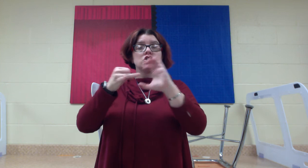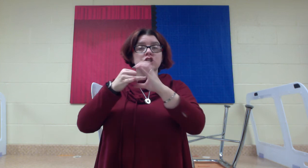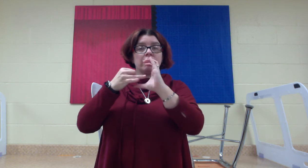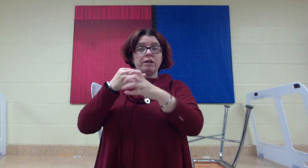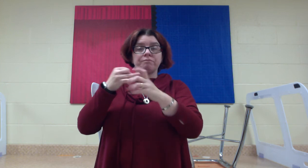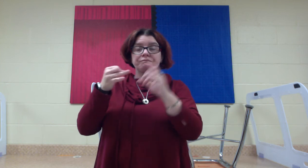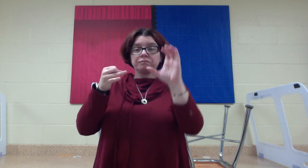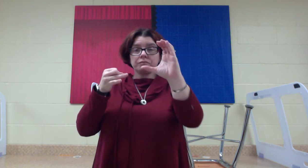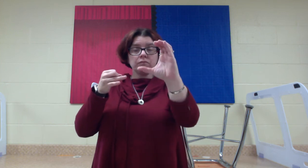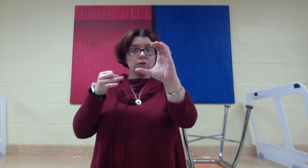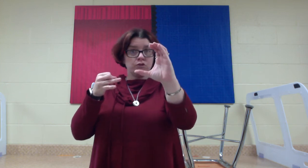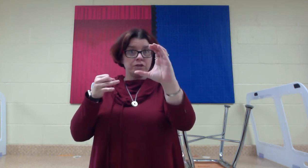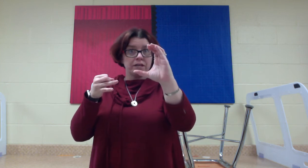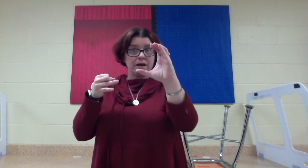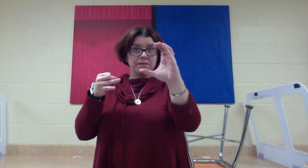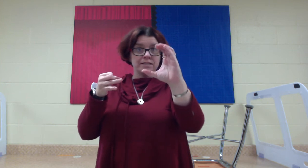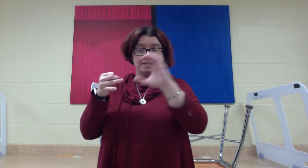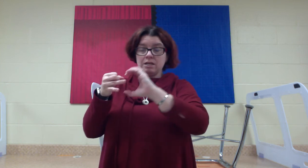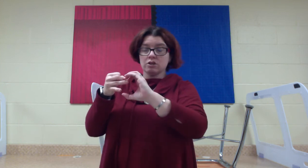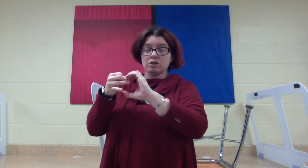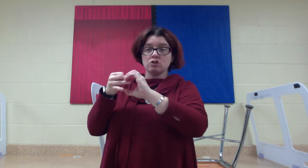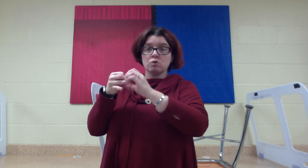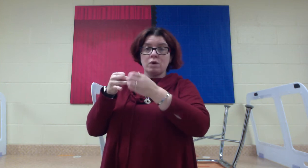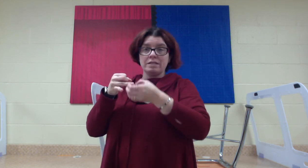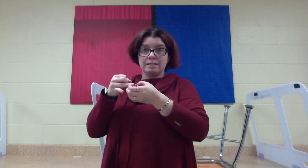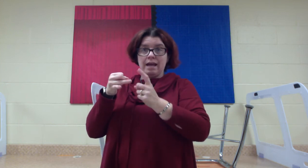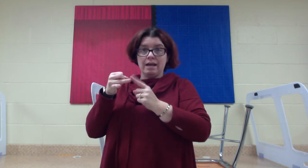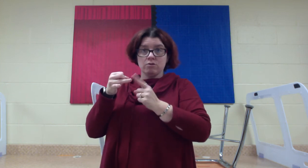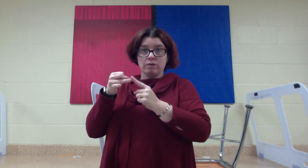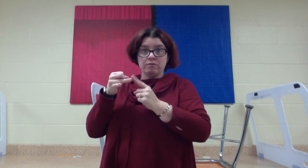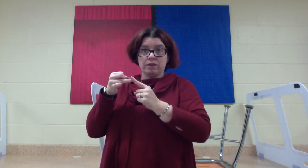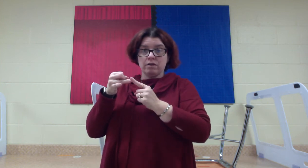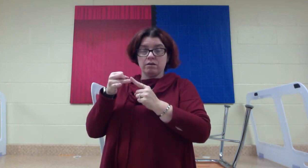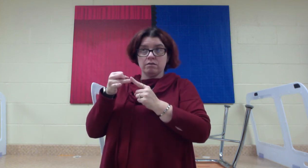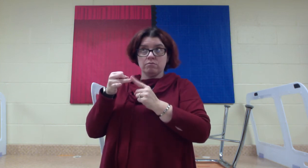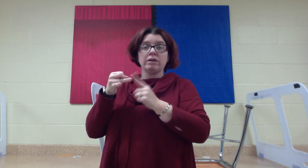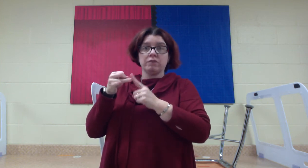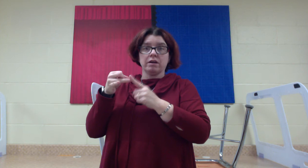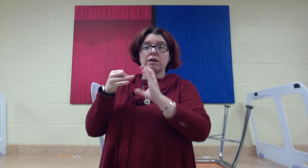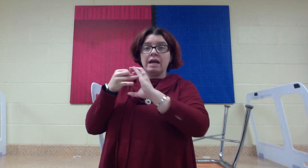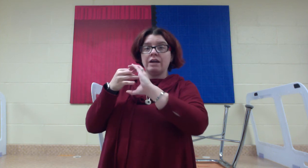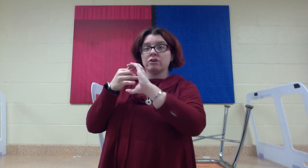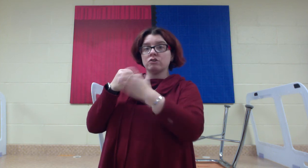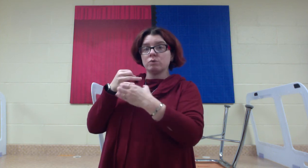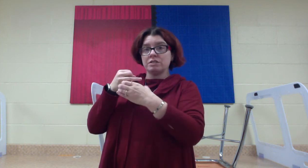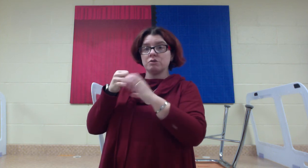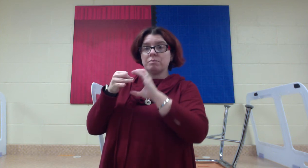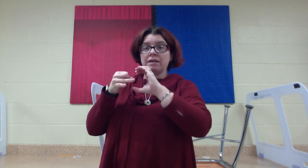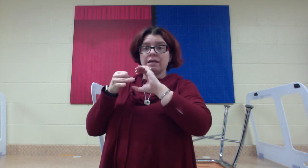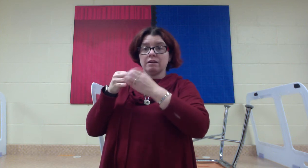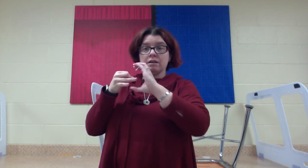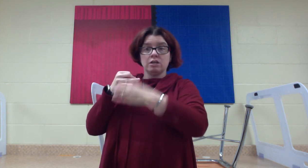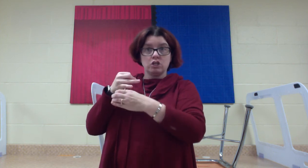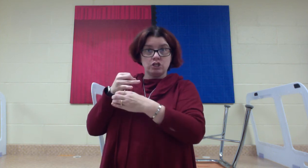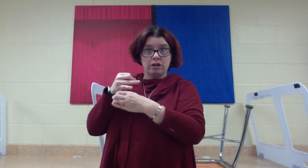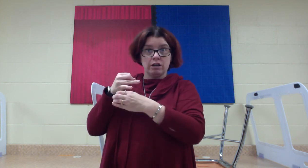Cherry. So you take a dominant C. You're going to twist at your ring finger. And you're going to twist at your pinky. Cherry.